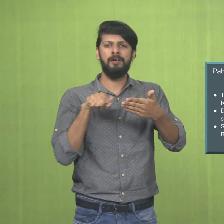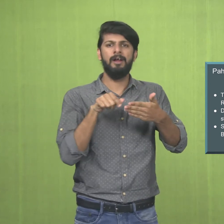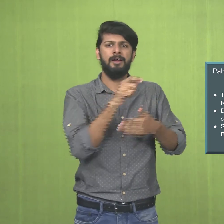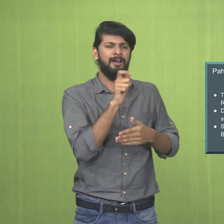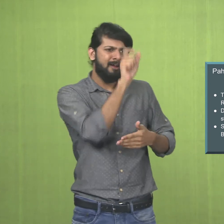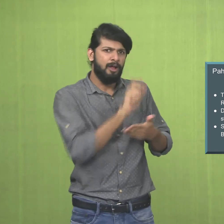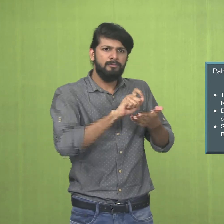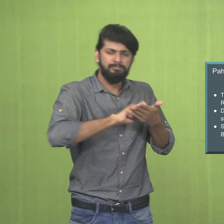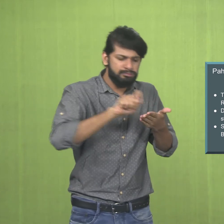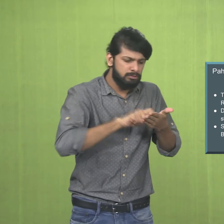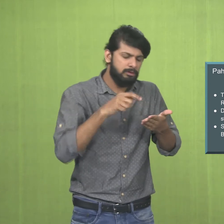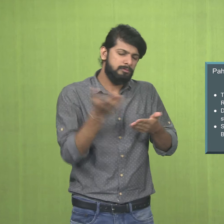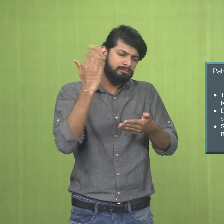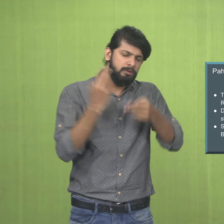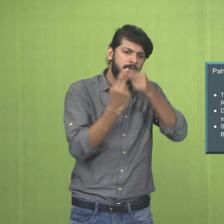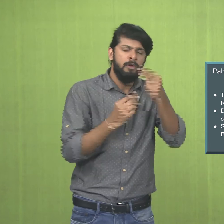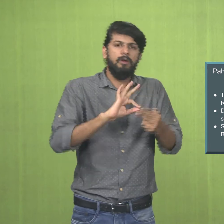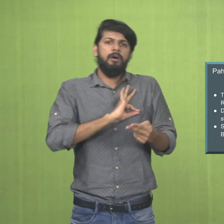theme for artists to paint.